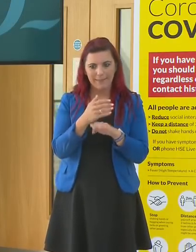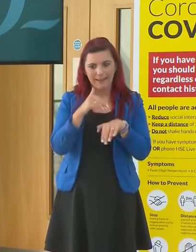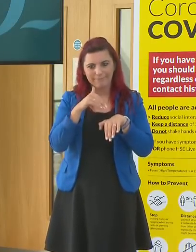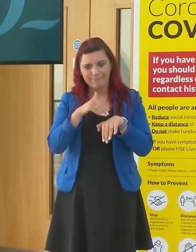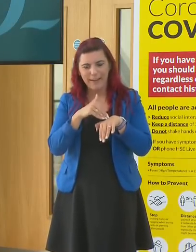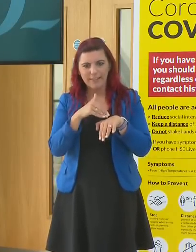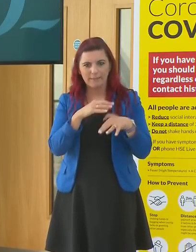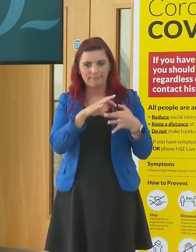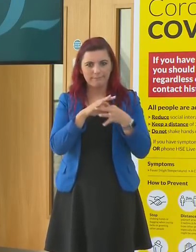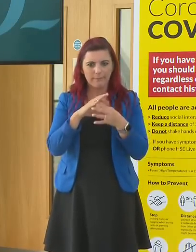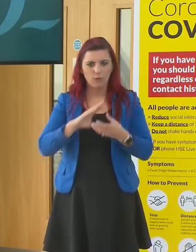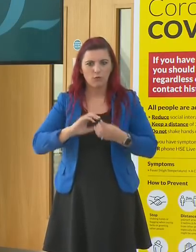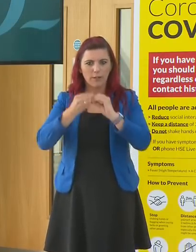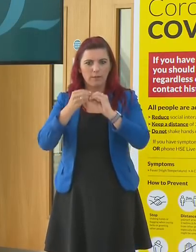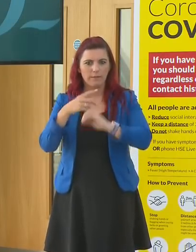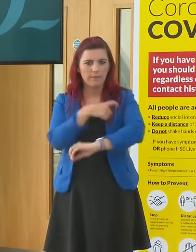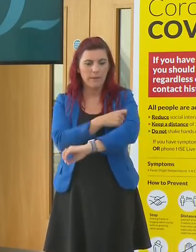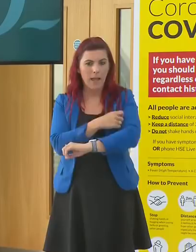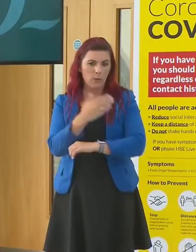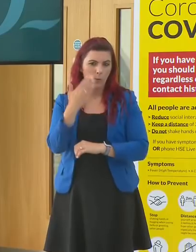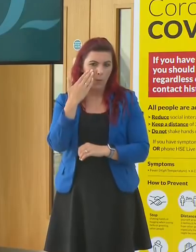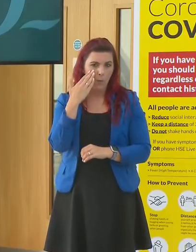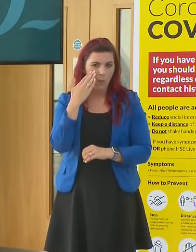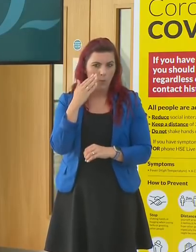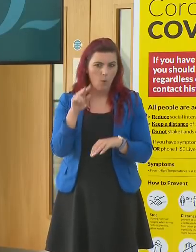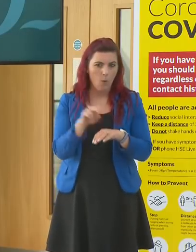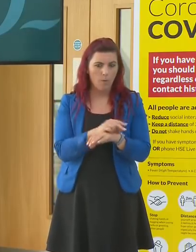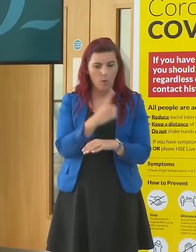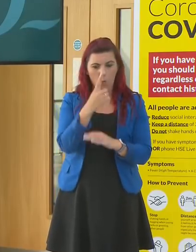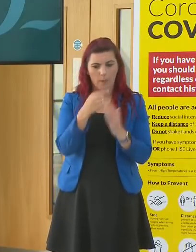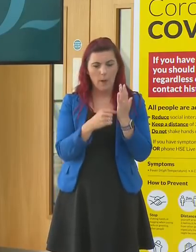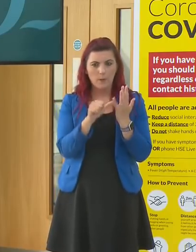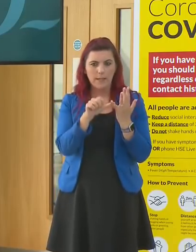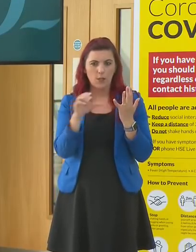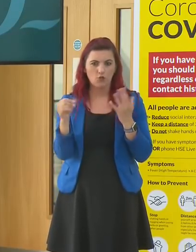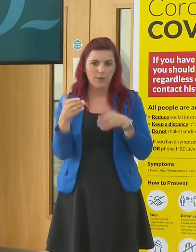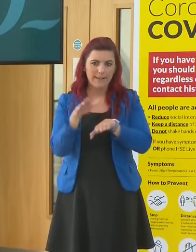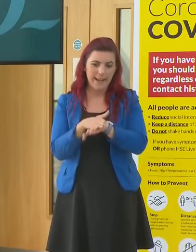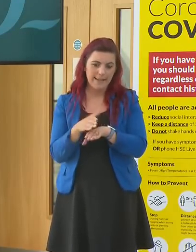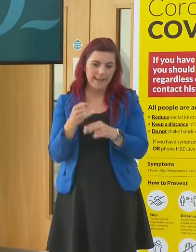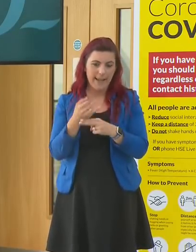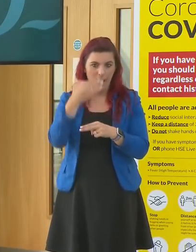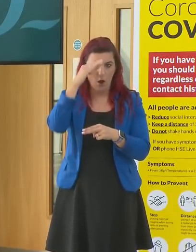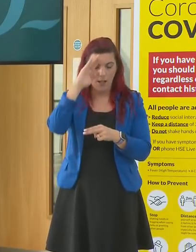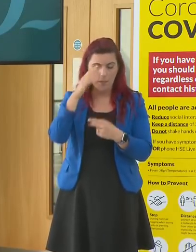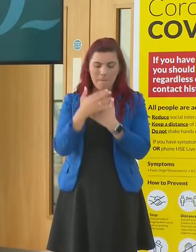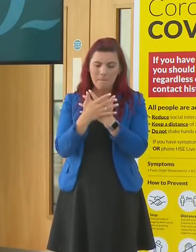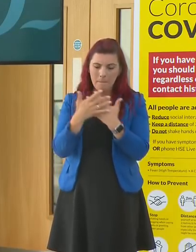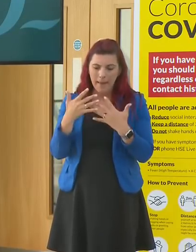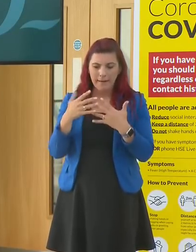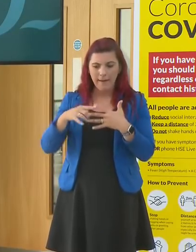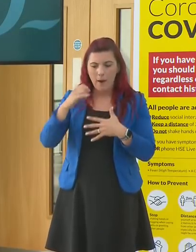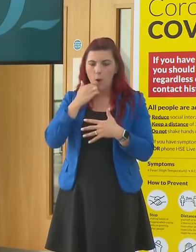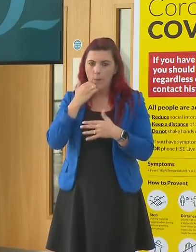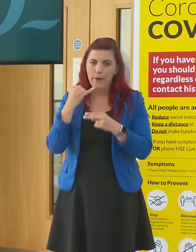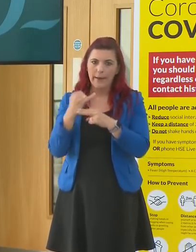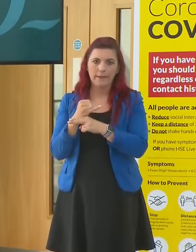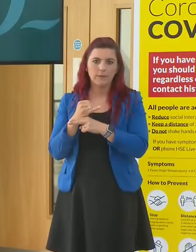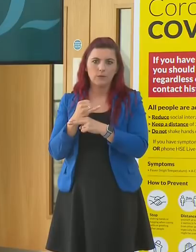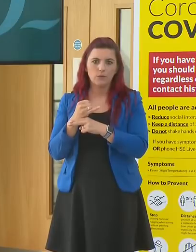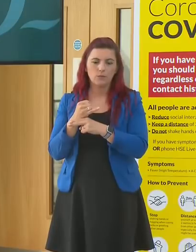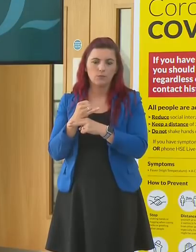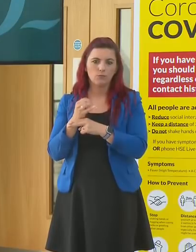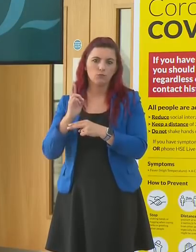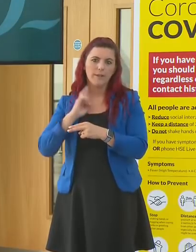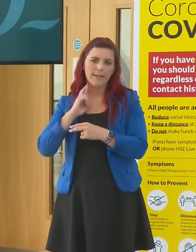And sadly, as we've heard, there have been over 1,600 deaths, many of them in residential care facilities. However, the feared surge we